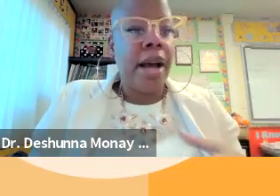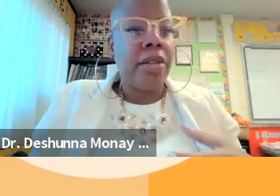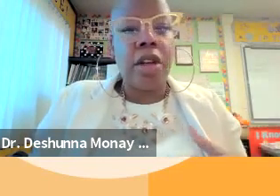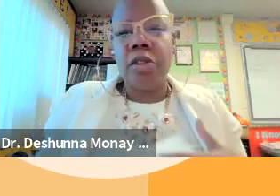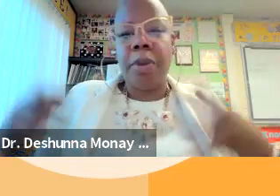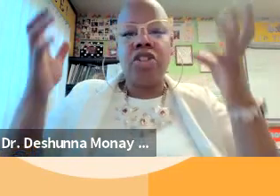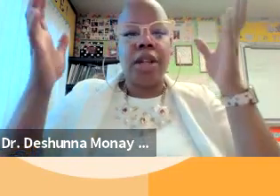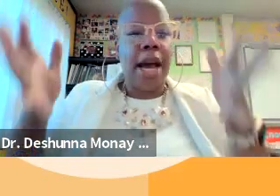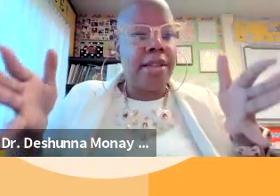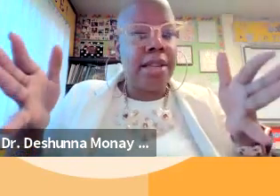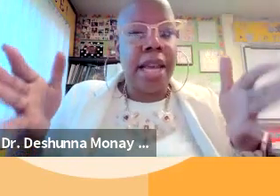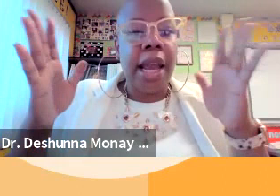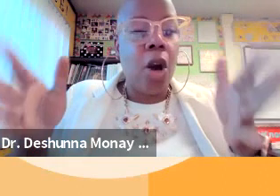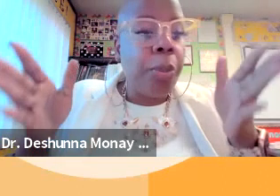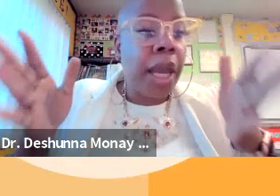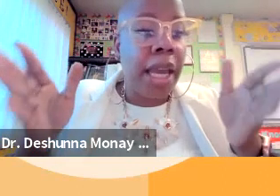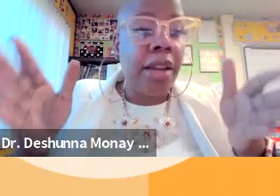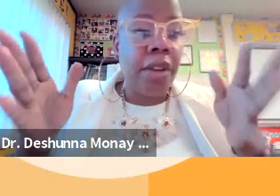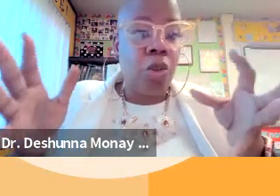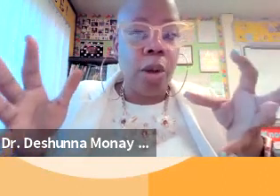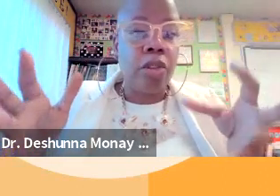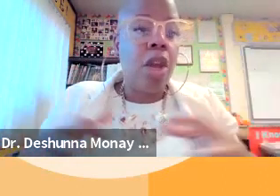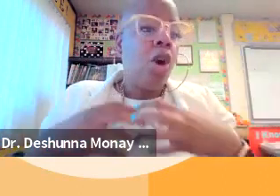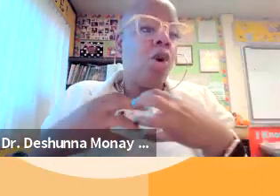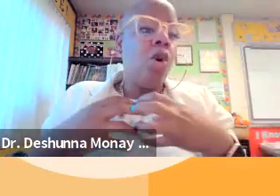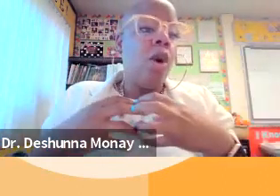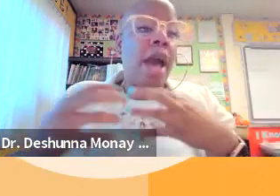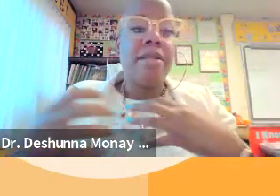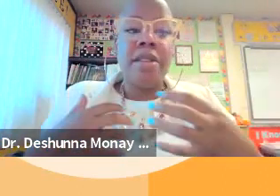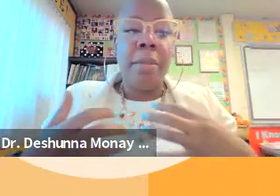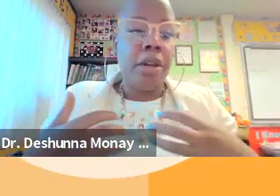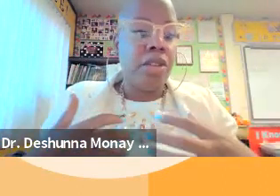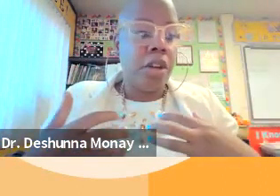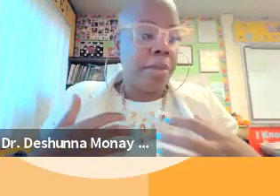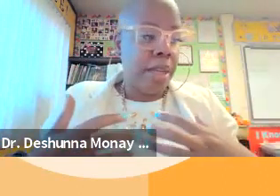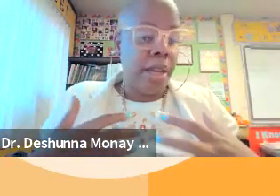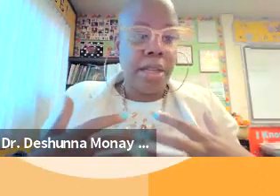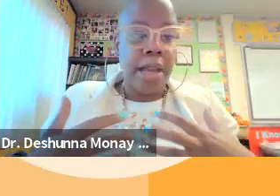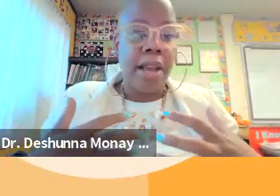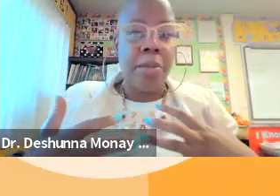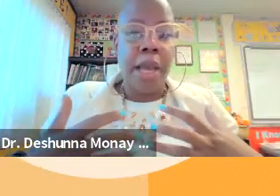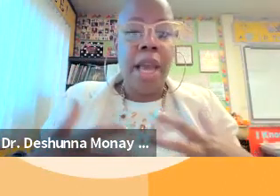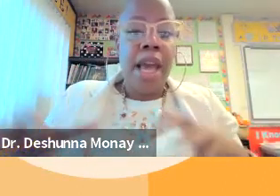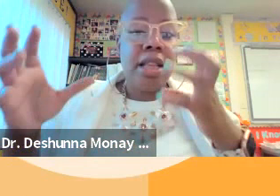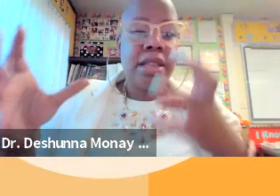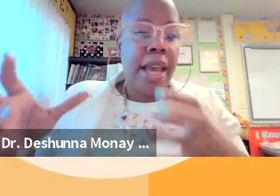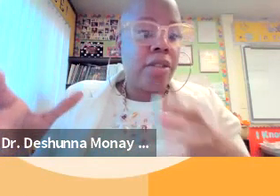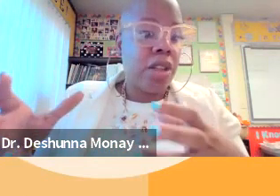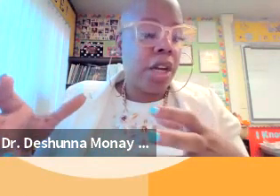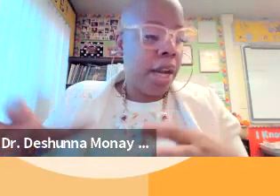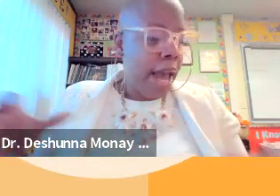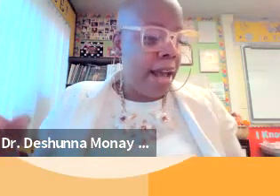my counselor specializes in helping individuals who have similar circumstances as me. And